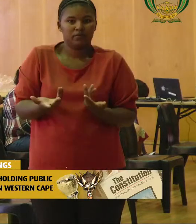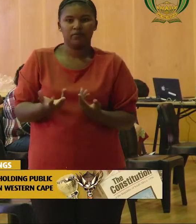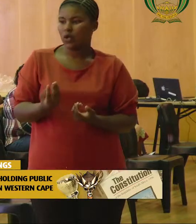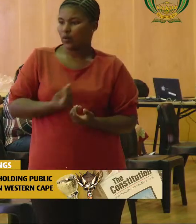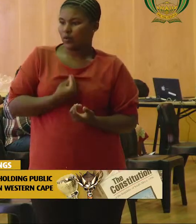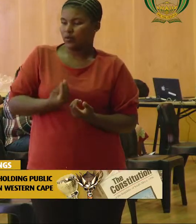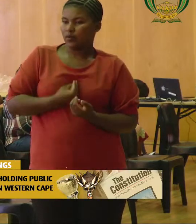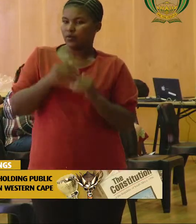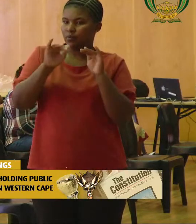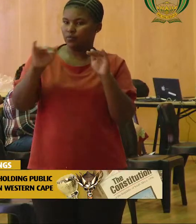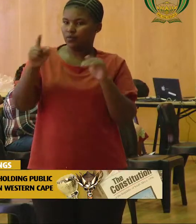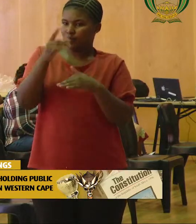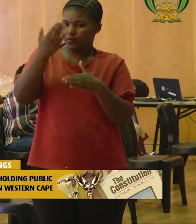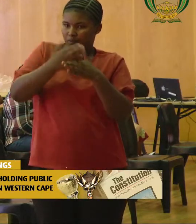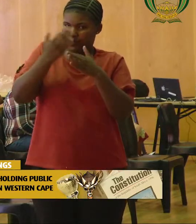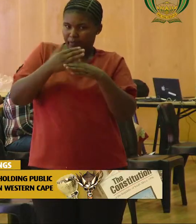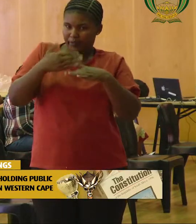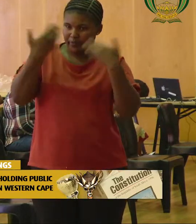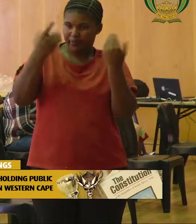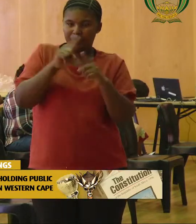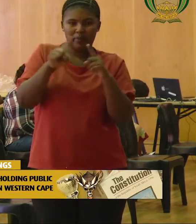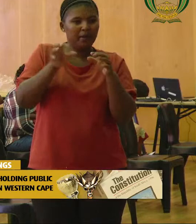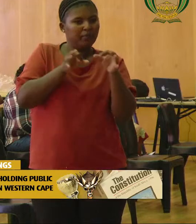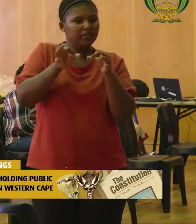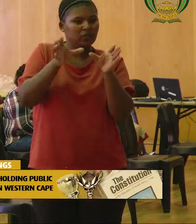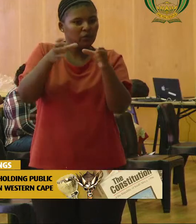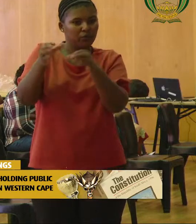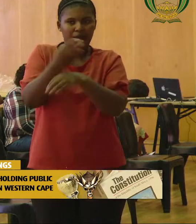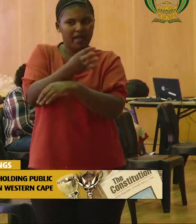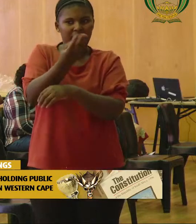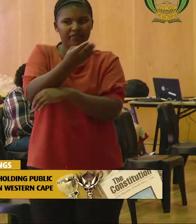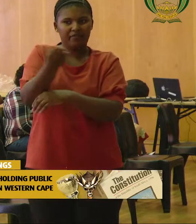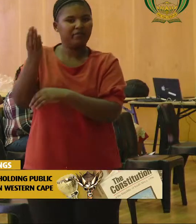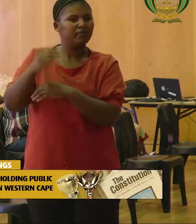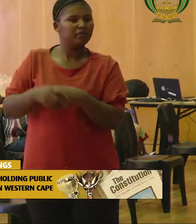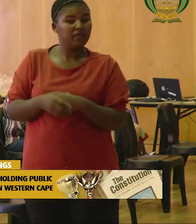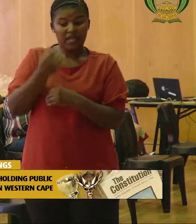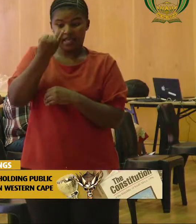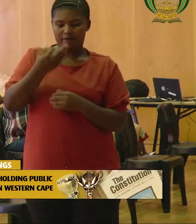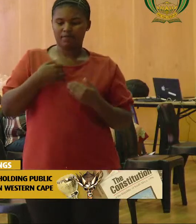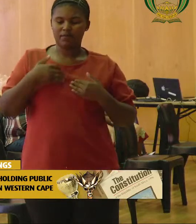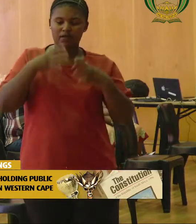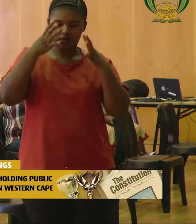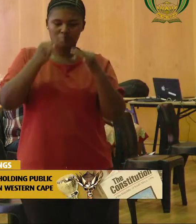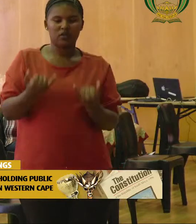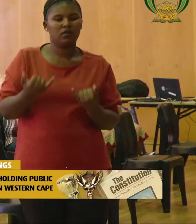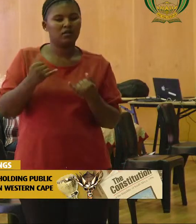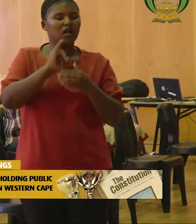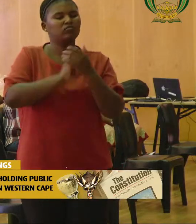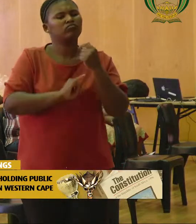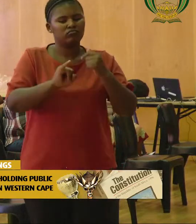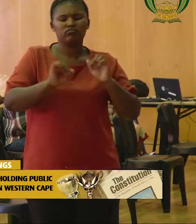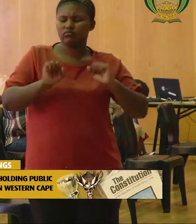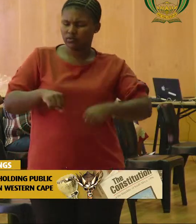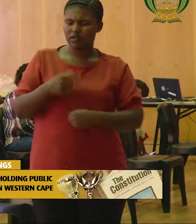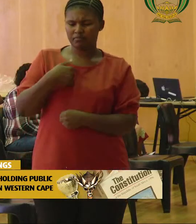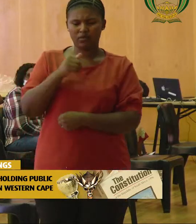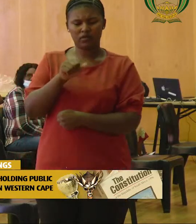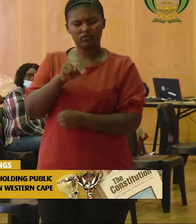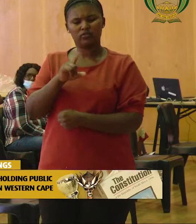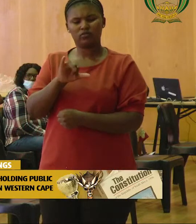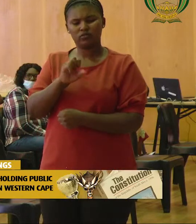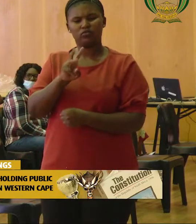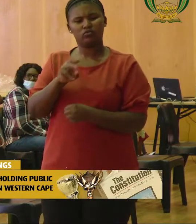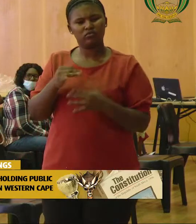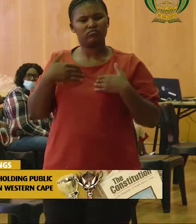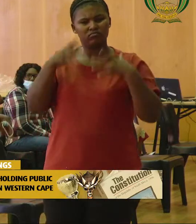working, but there is political parties. If I can be an independent, Andisa Mamase, an independent, I will